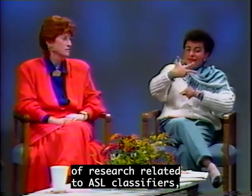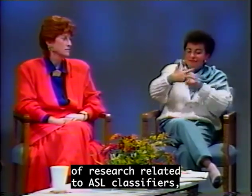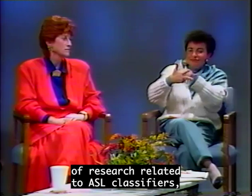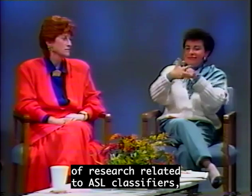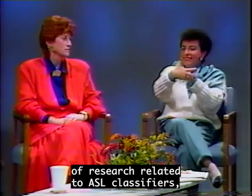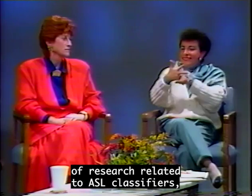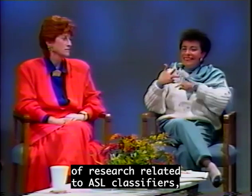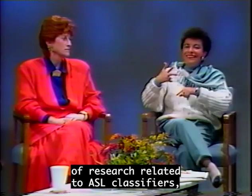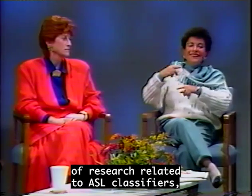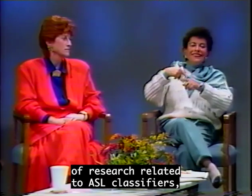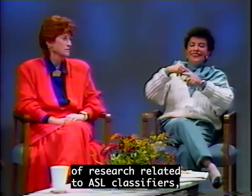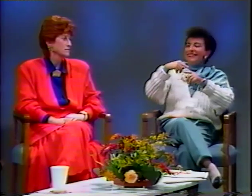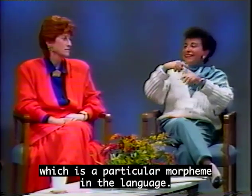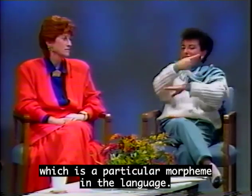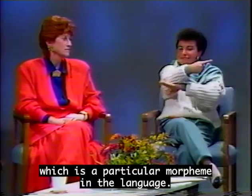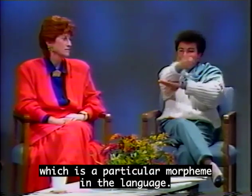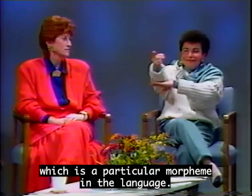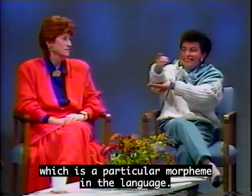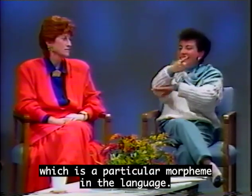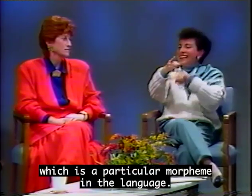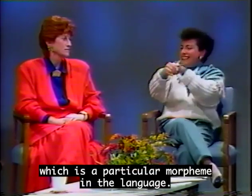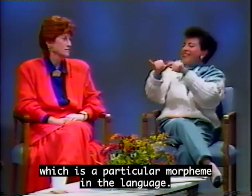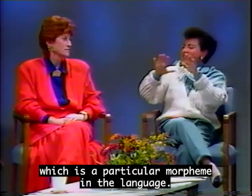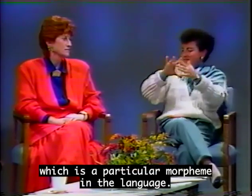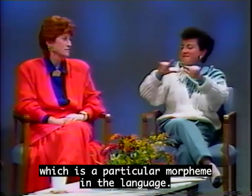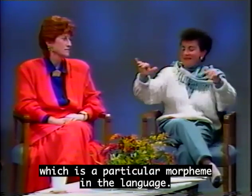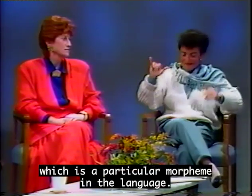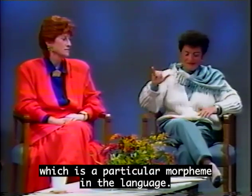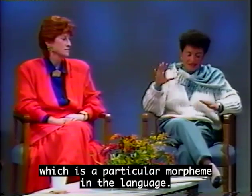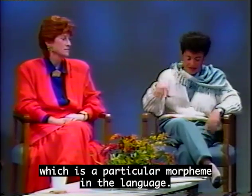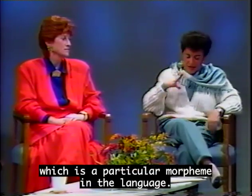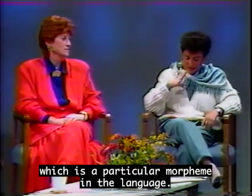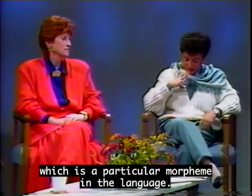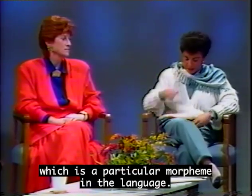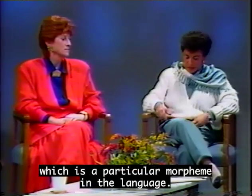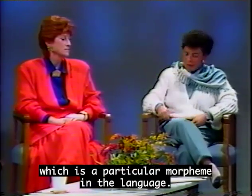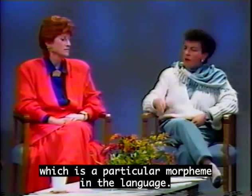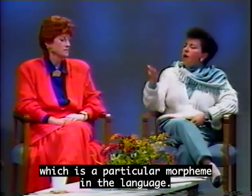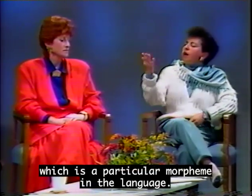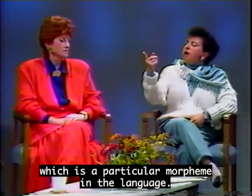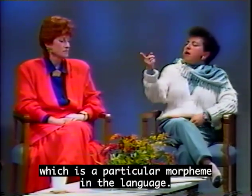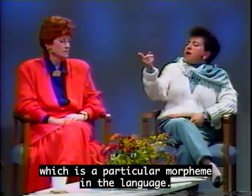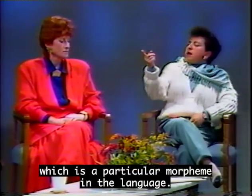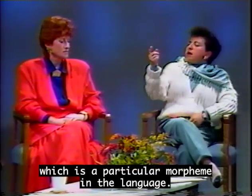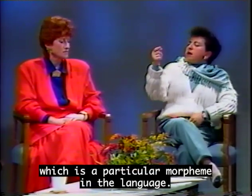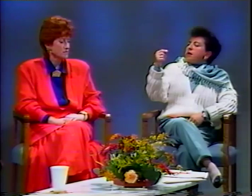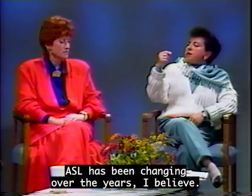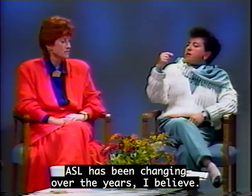ASL classifiers, which is a particular morpheme in the language.